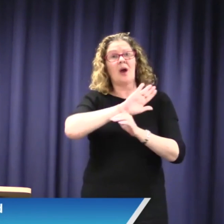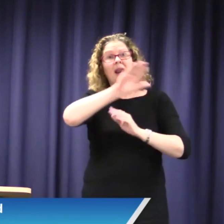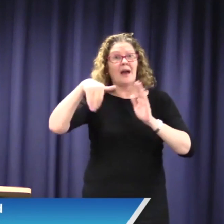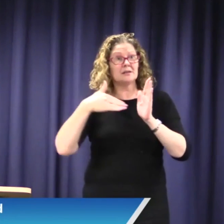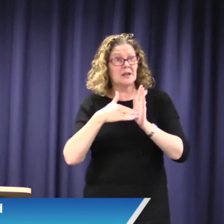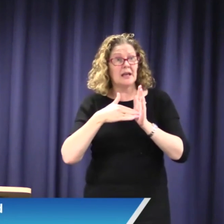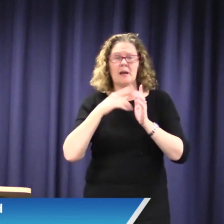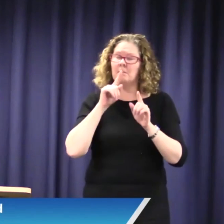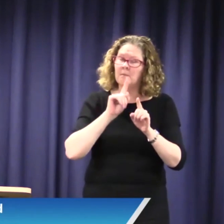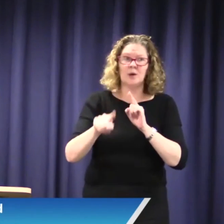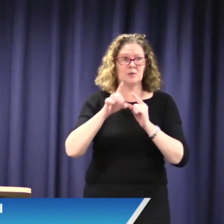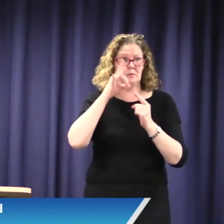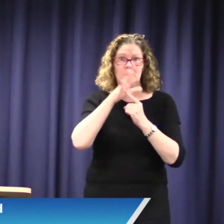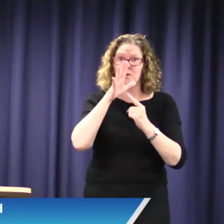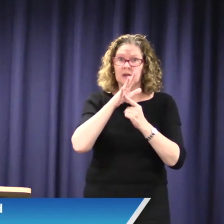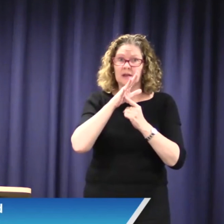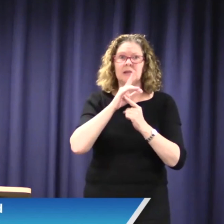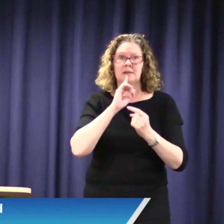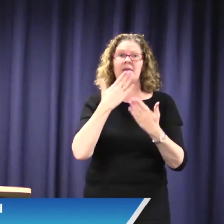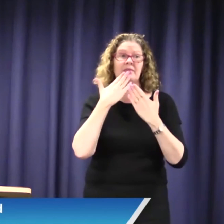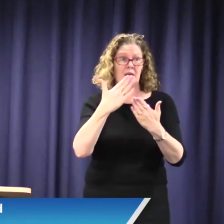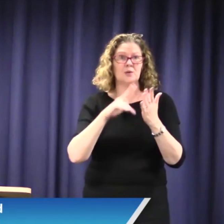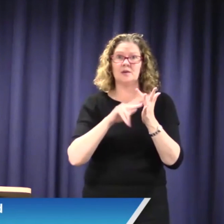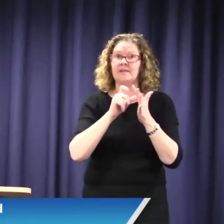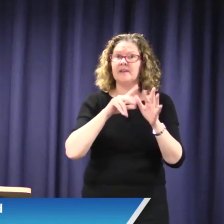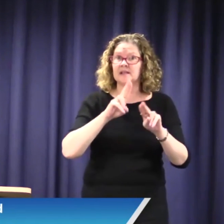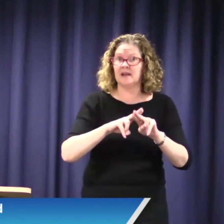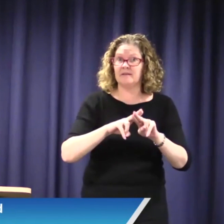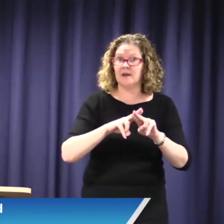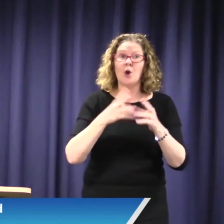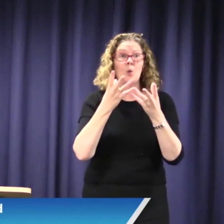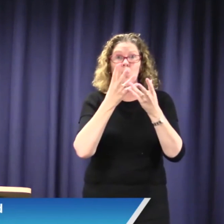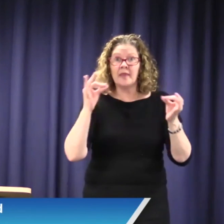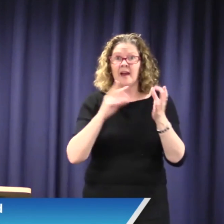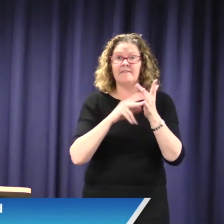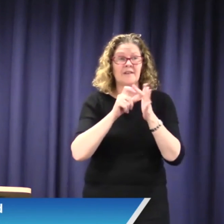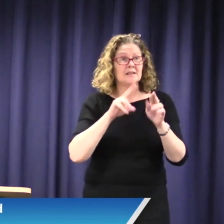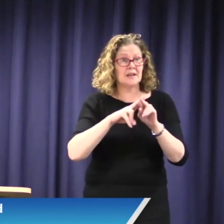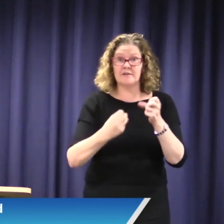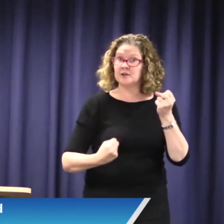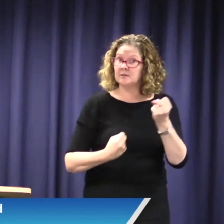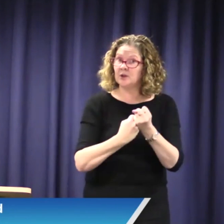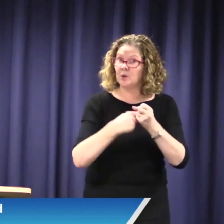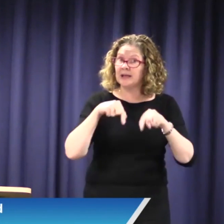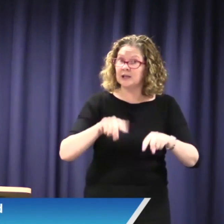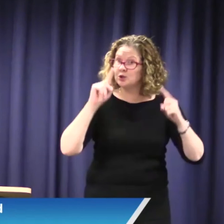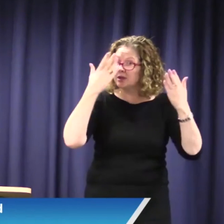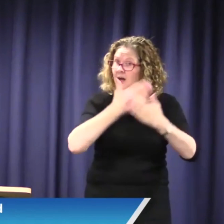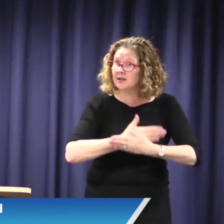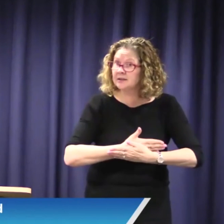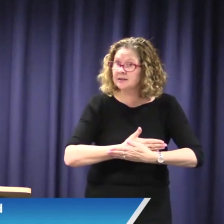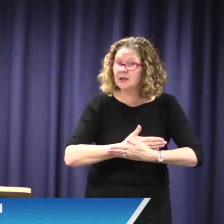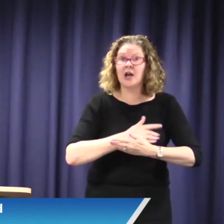However, lastly, and most importantly, I would like to thank VicDeaf, because without VicDeaf's